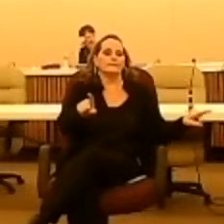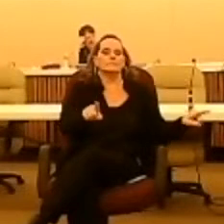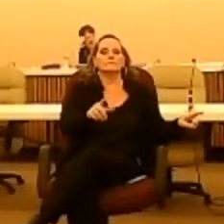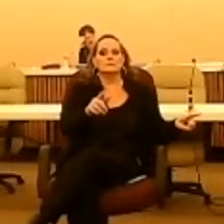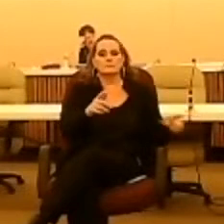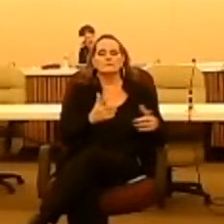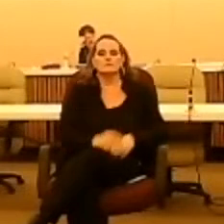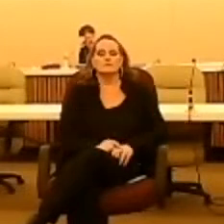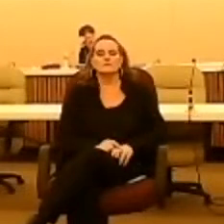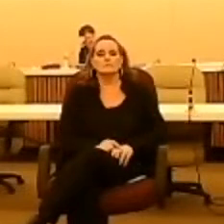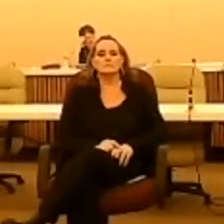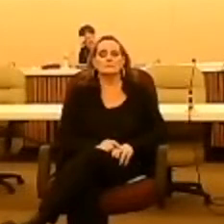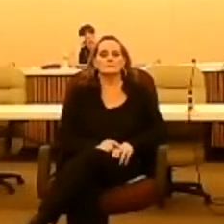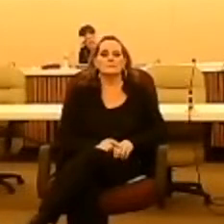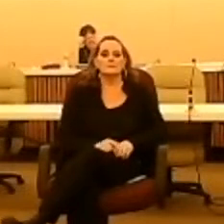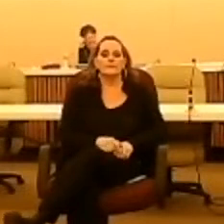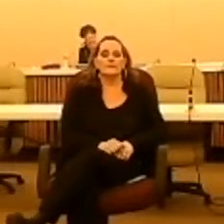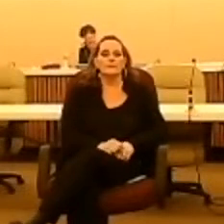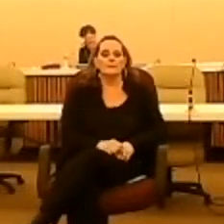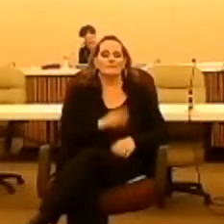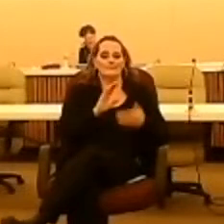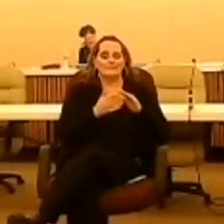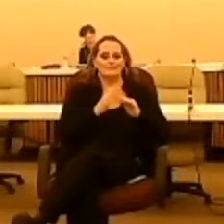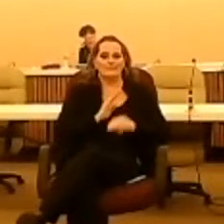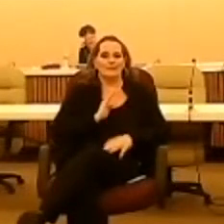board. Thanks.